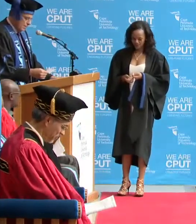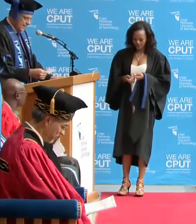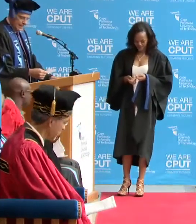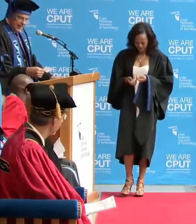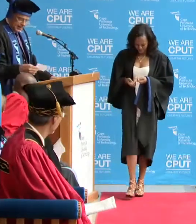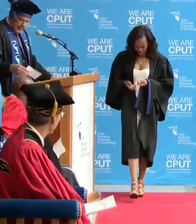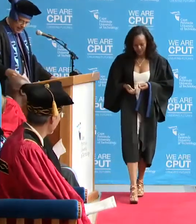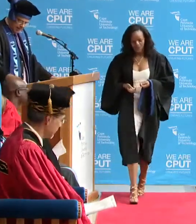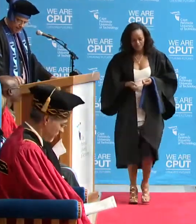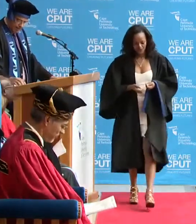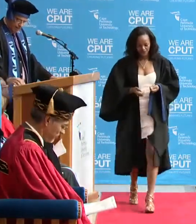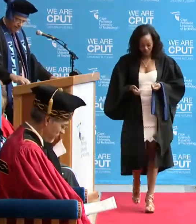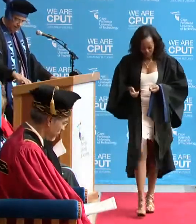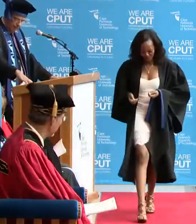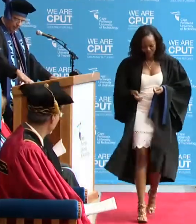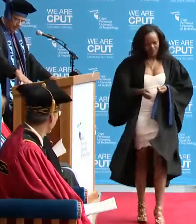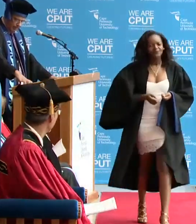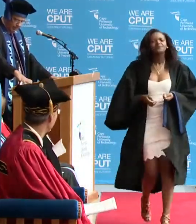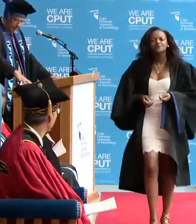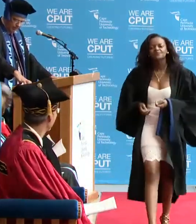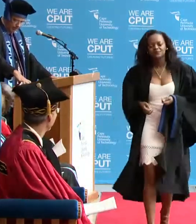Unam Lisani.